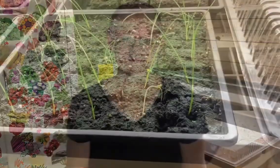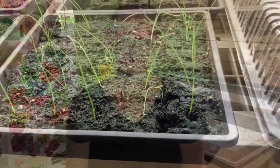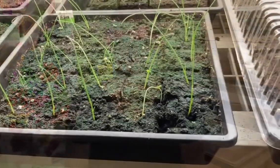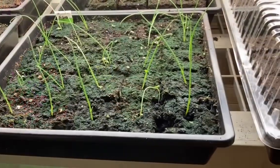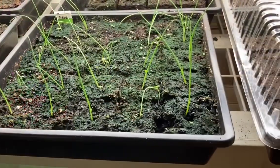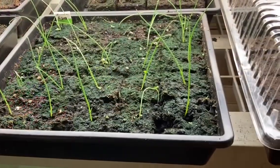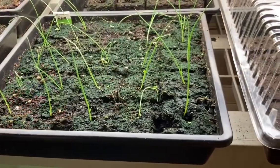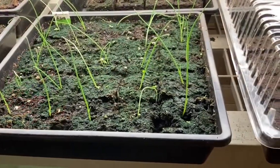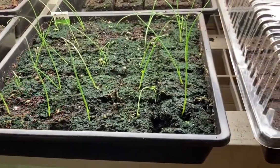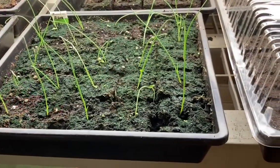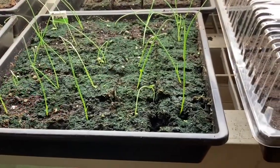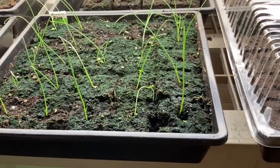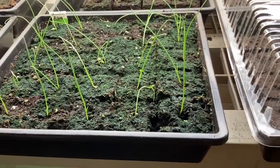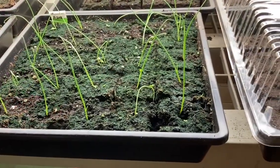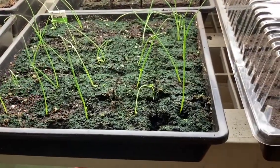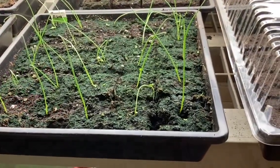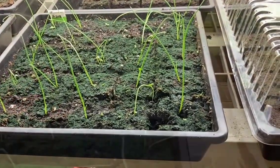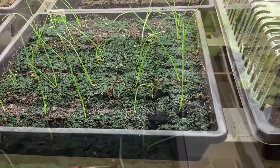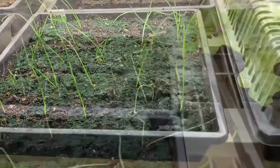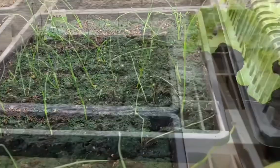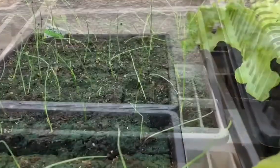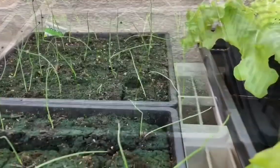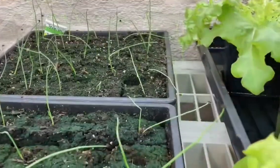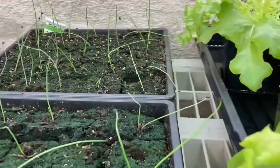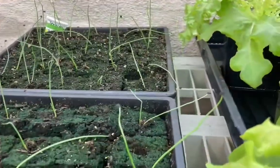What an exciting time.